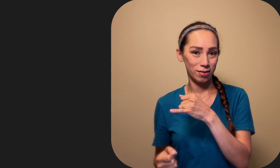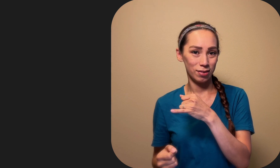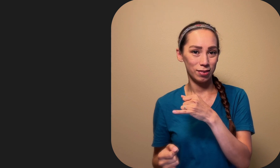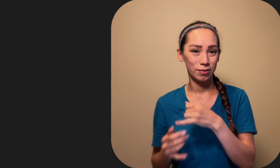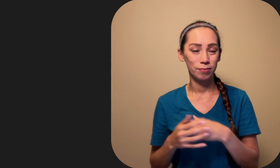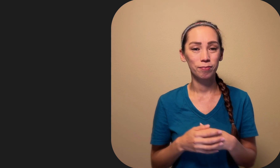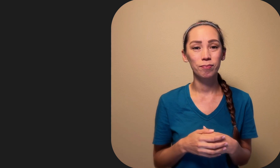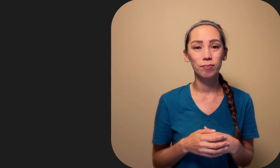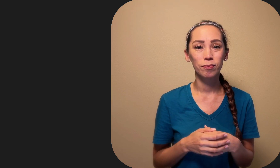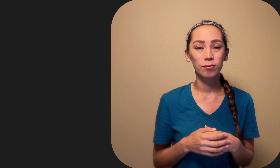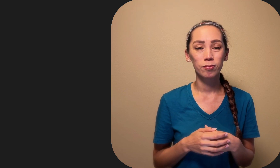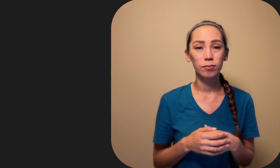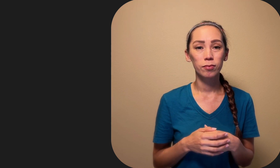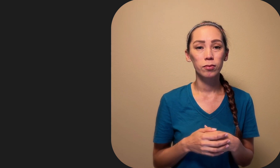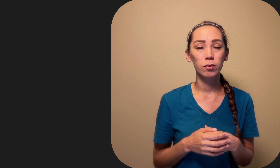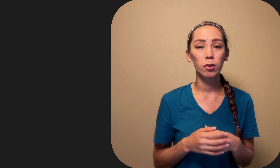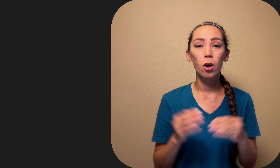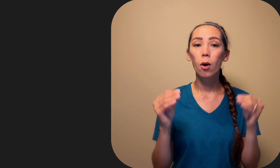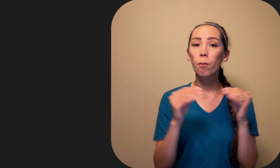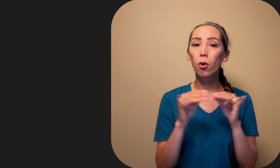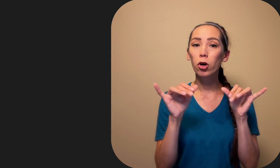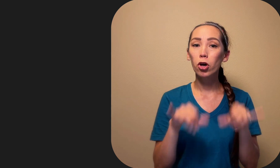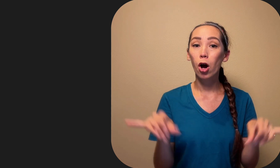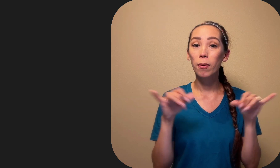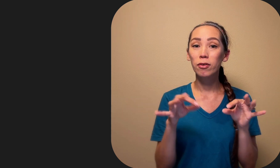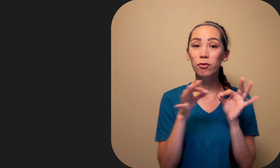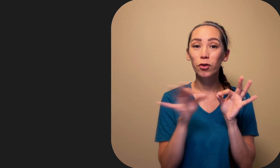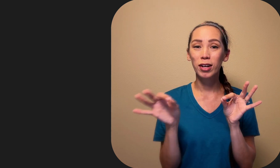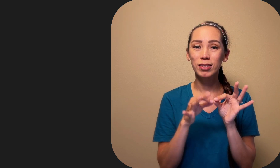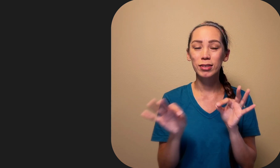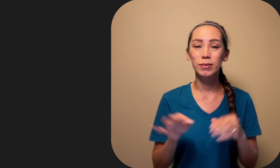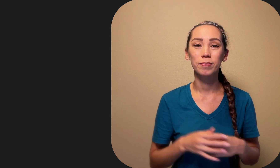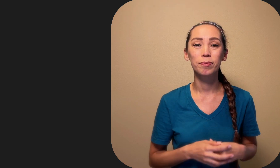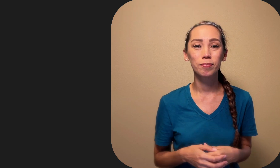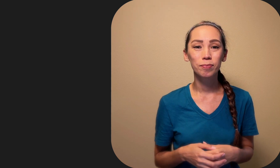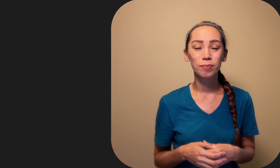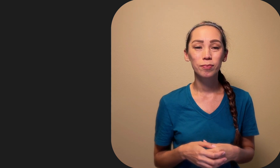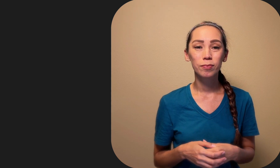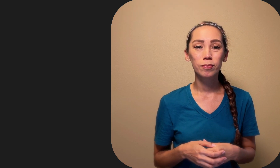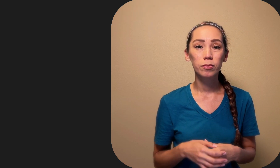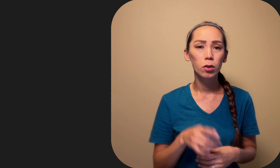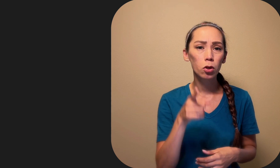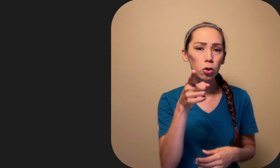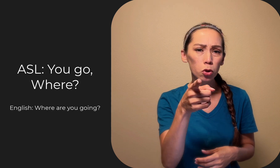the end. Let's go ahead and go over a few more common phrases.